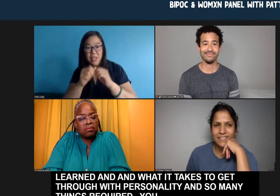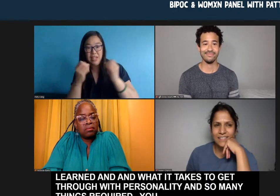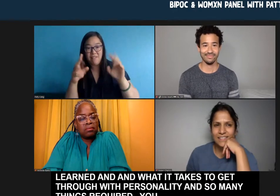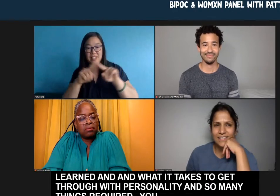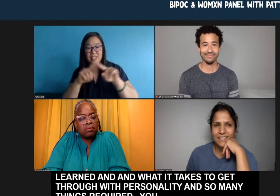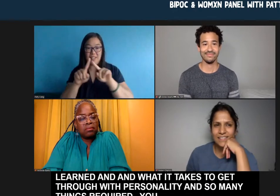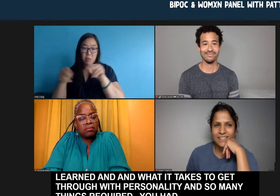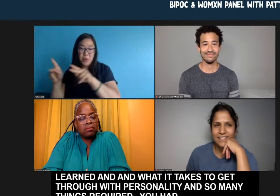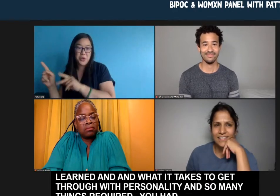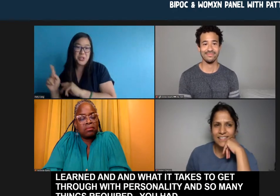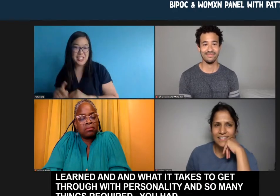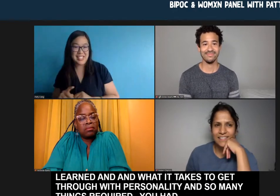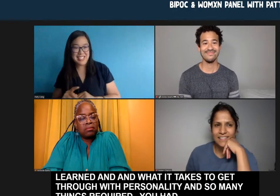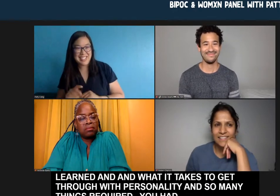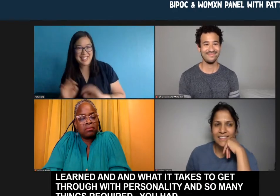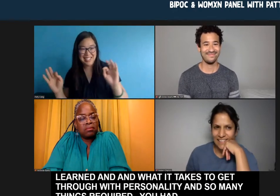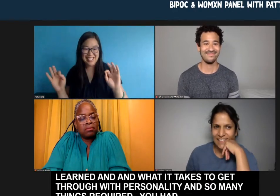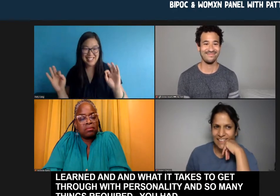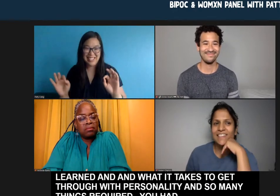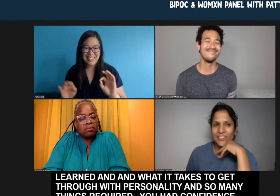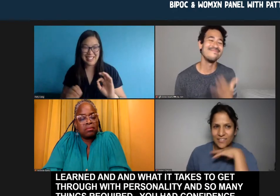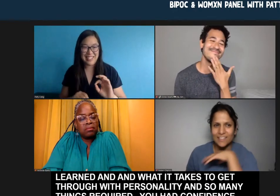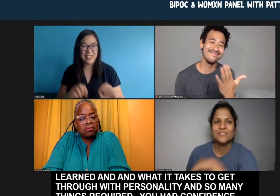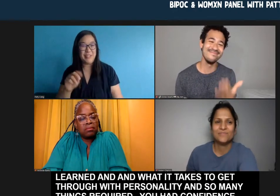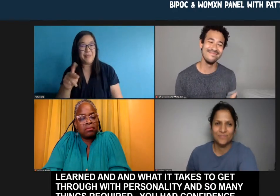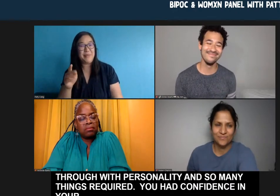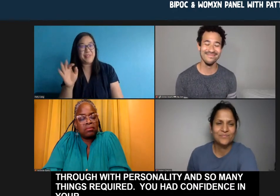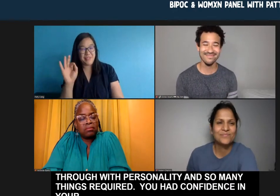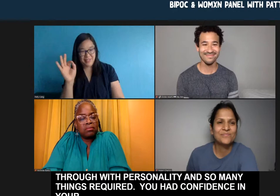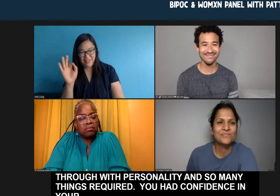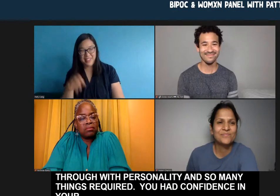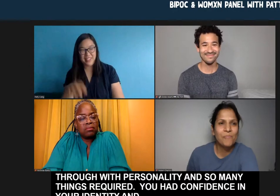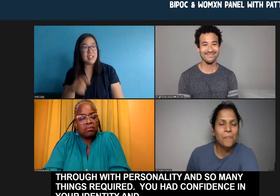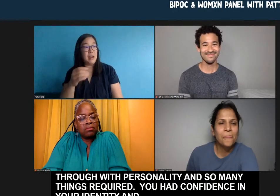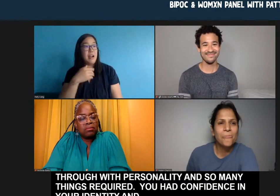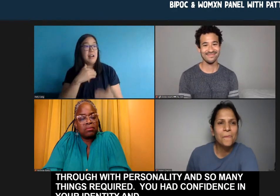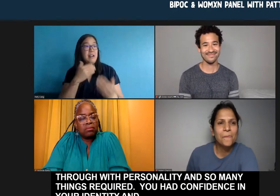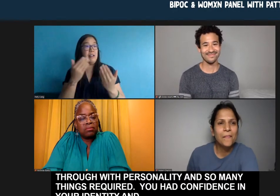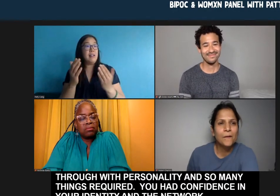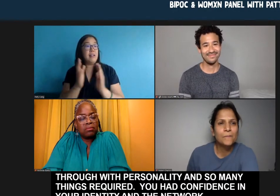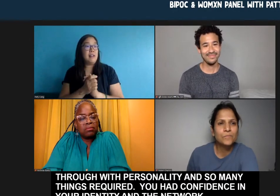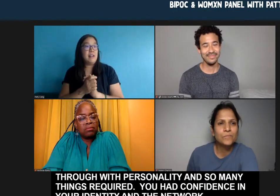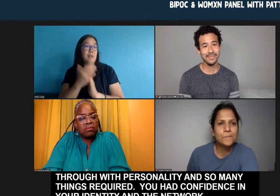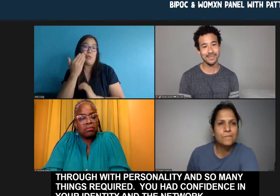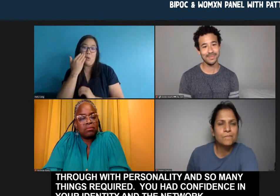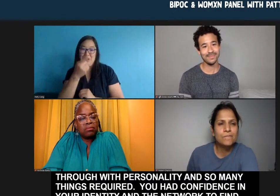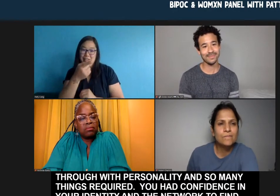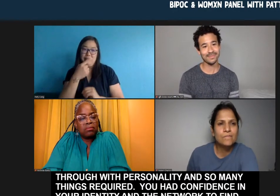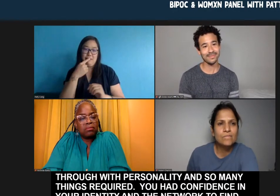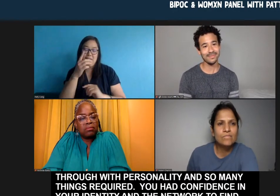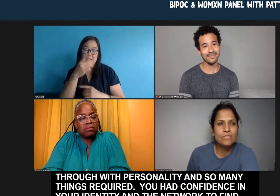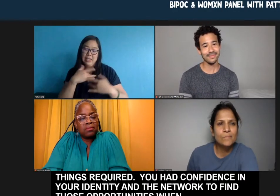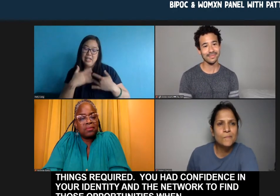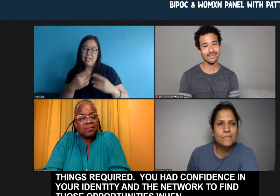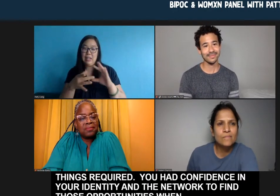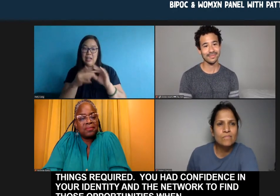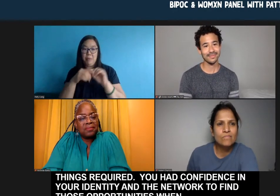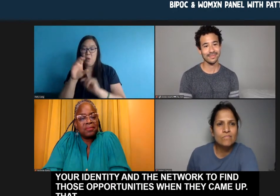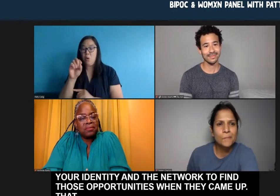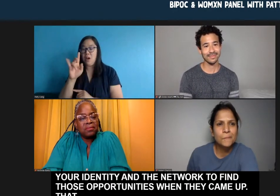well, to be able to find those, whatever those different opportunities came up. So that's great. Okay. So I know,